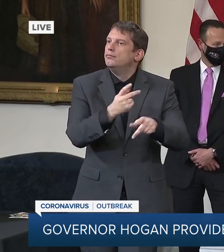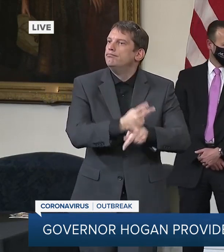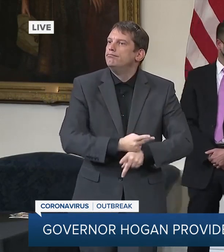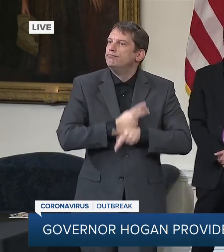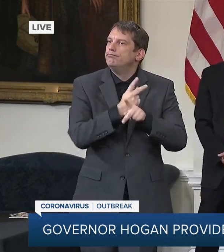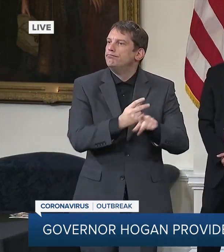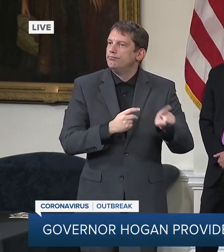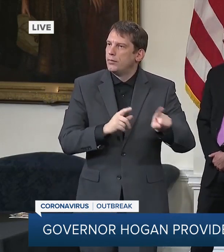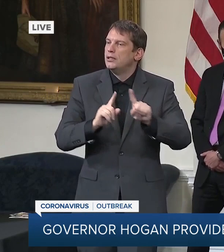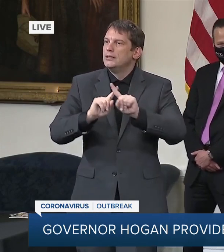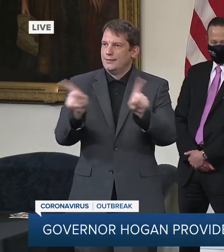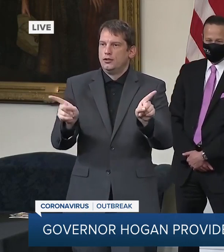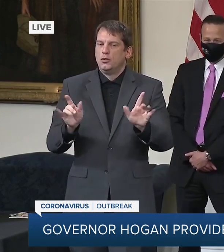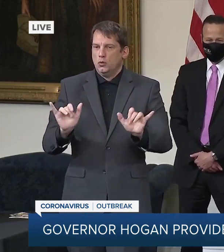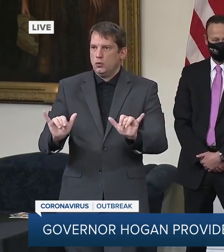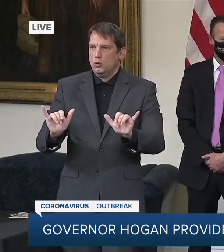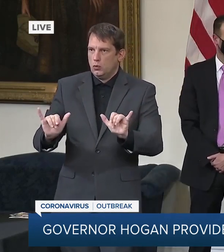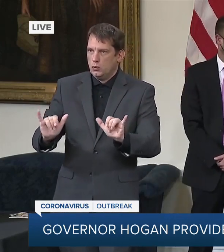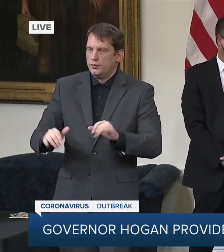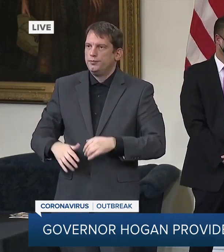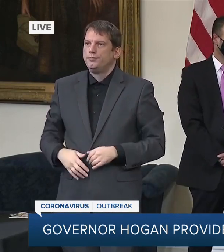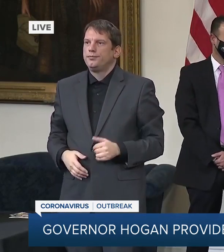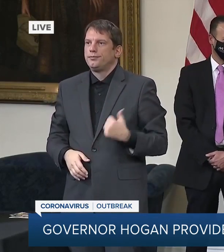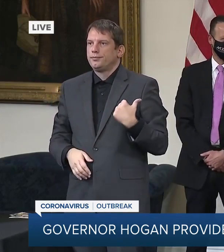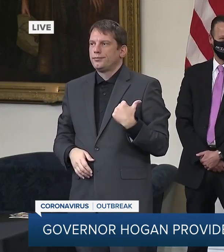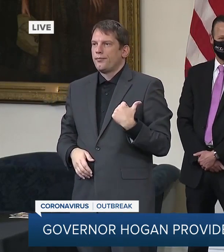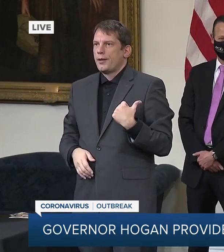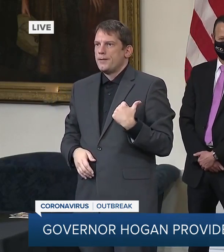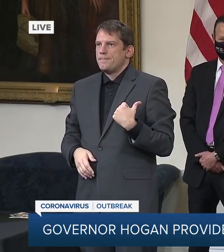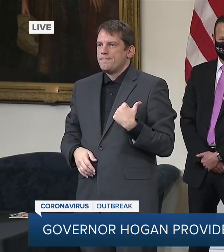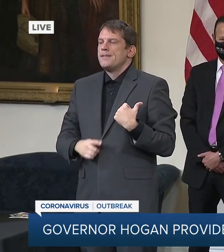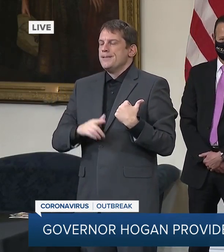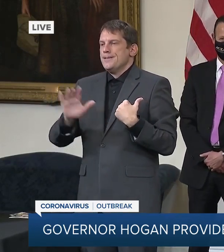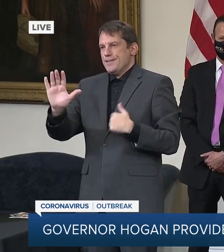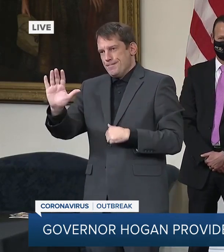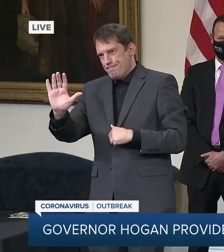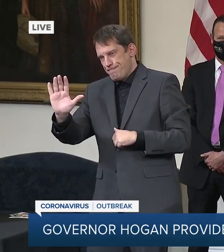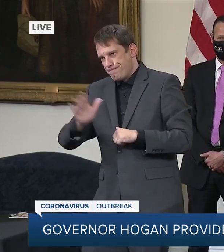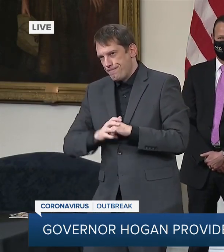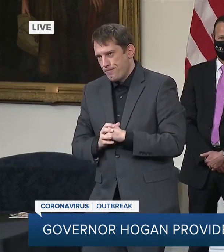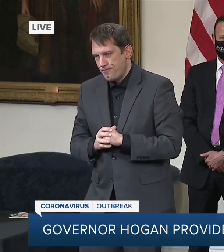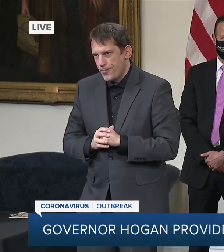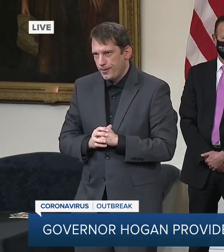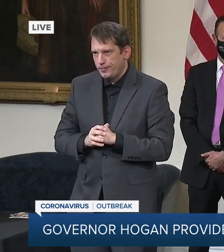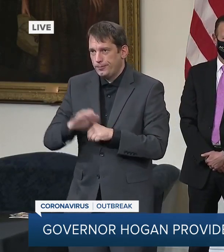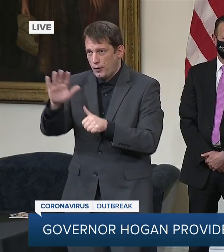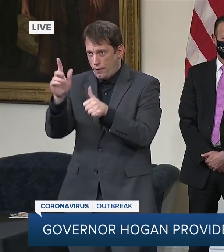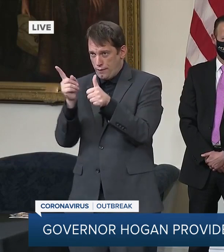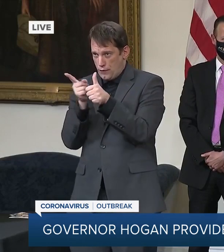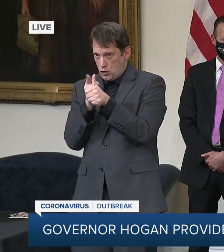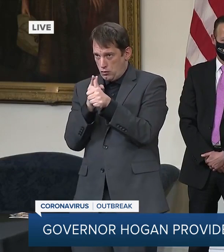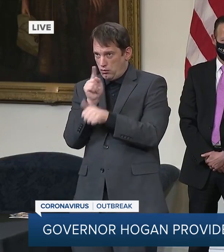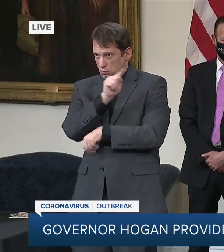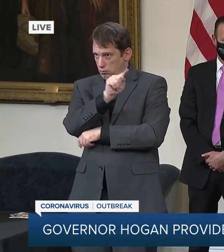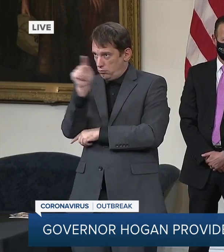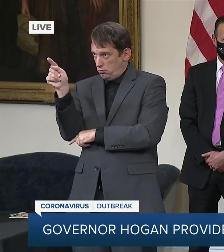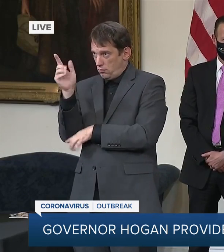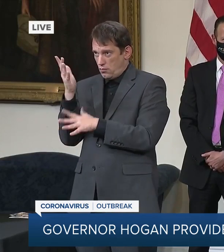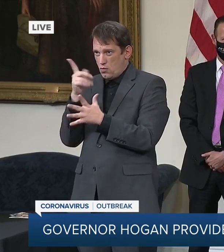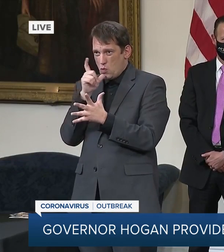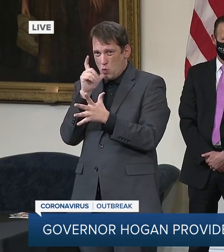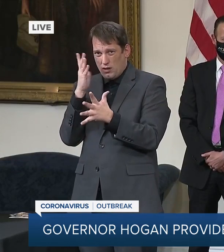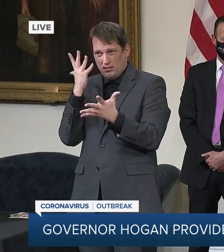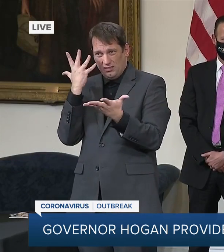mean, the very first ones are hospital front, just the most important frontline providers